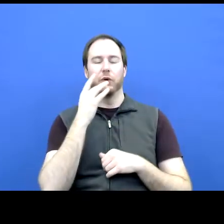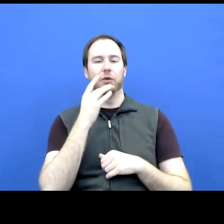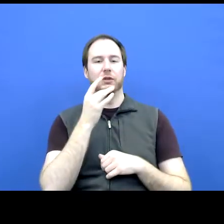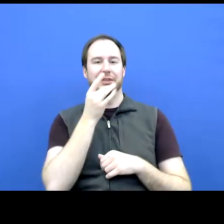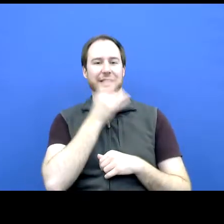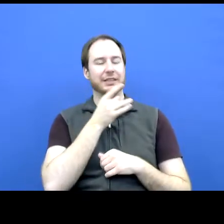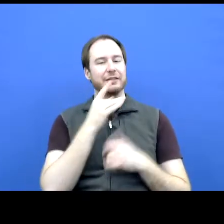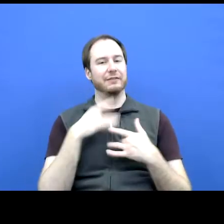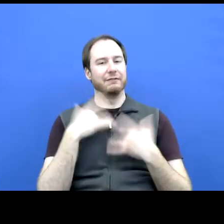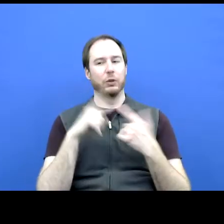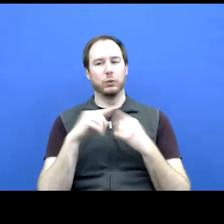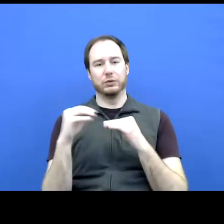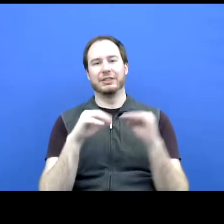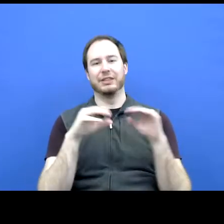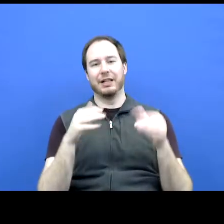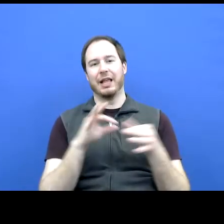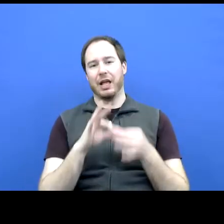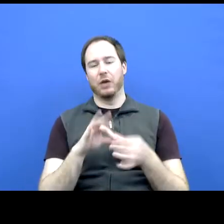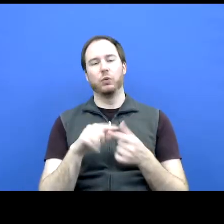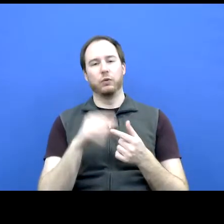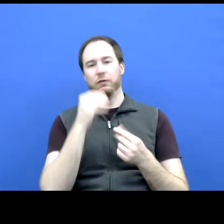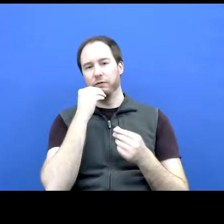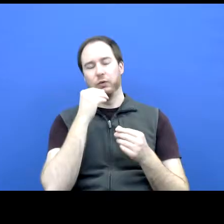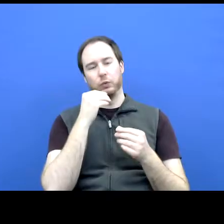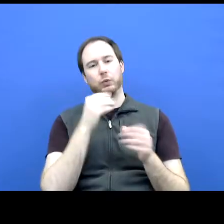teaching classes involving food preparation.